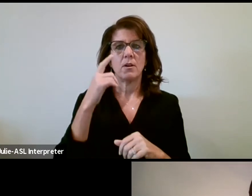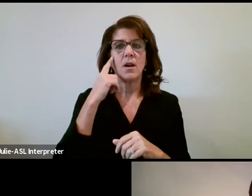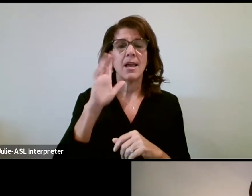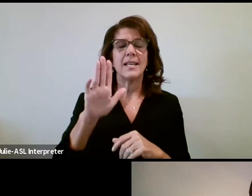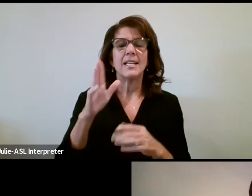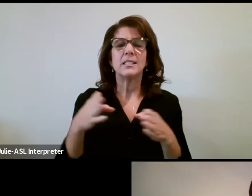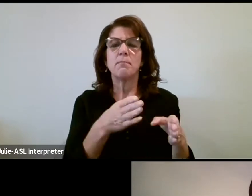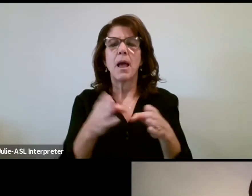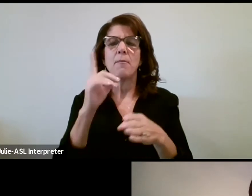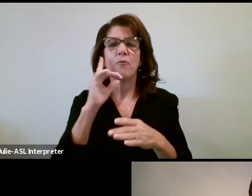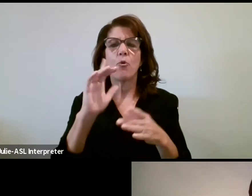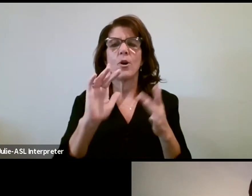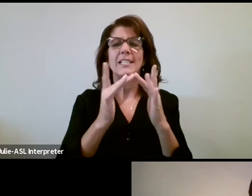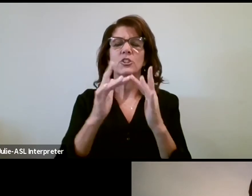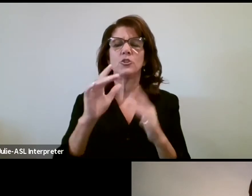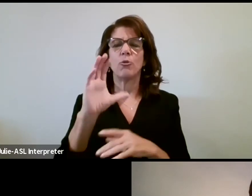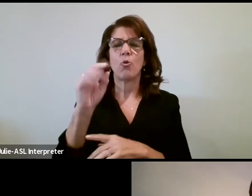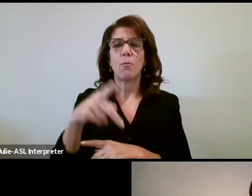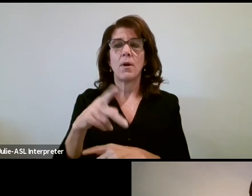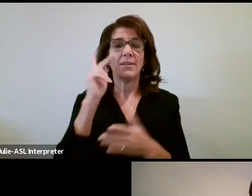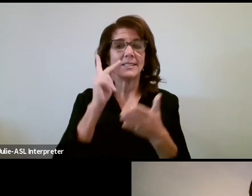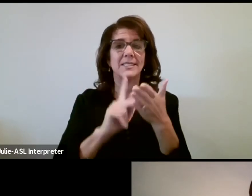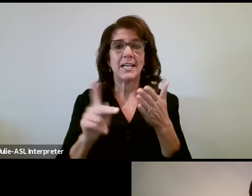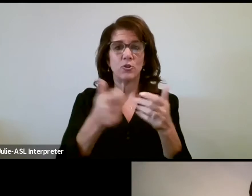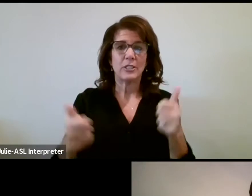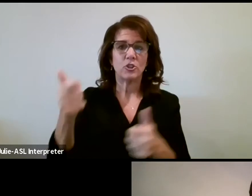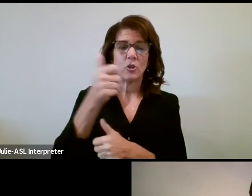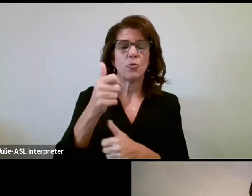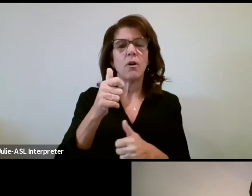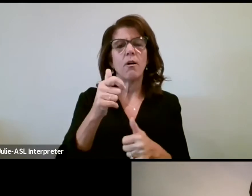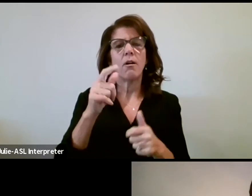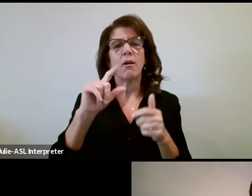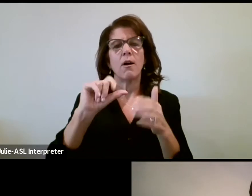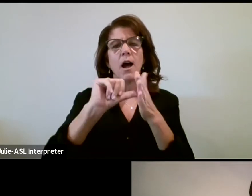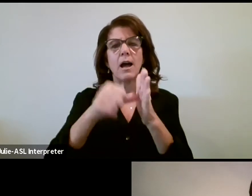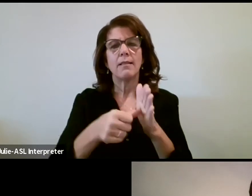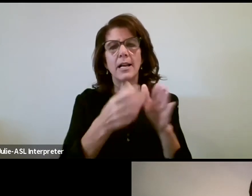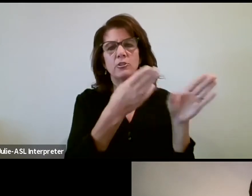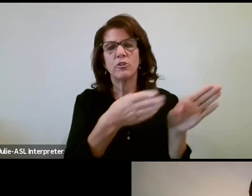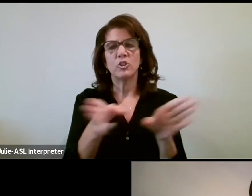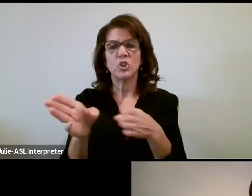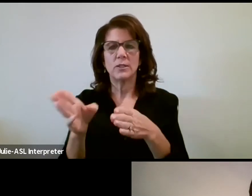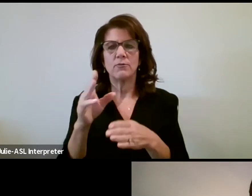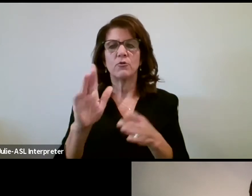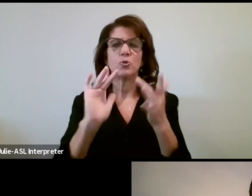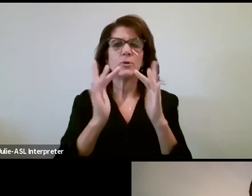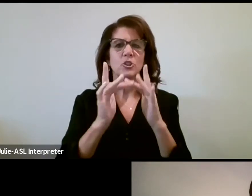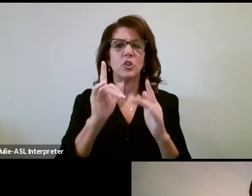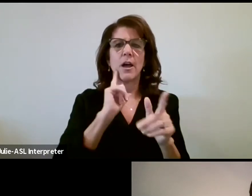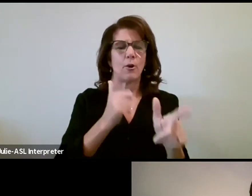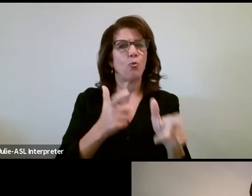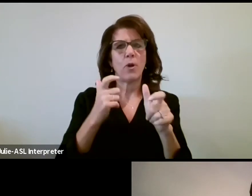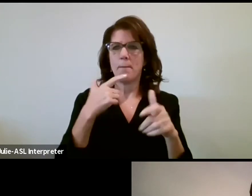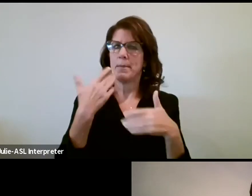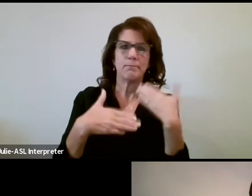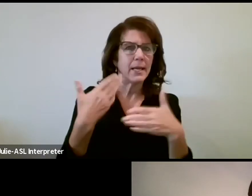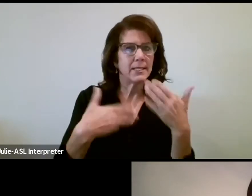cooperation, the Secretary General highlights the shift to digital at a rapid